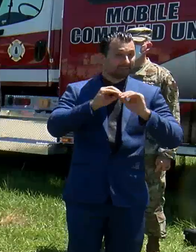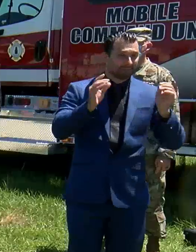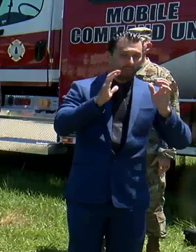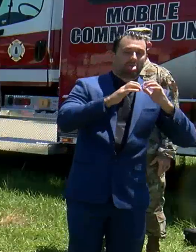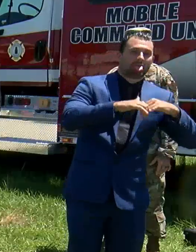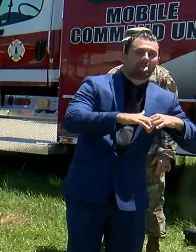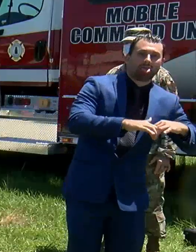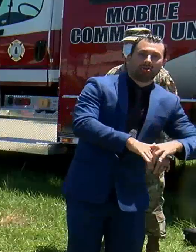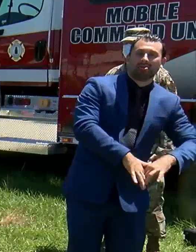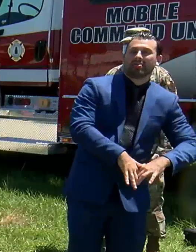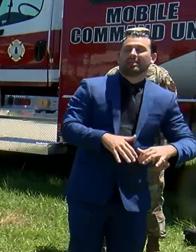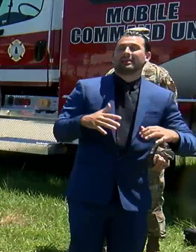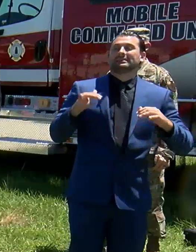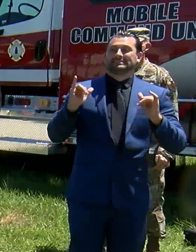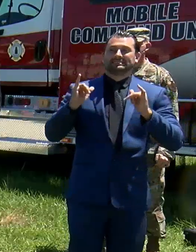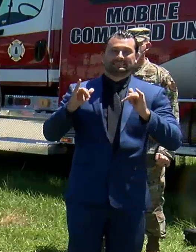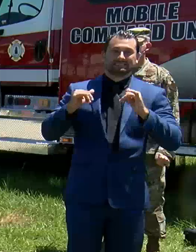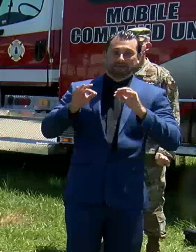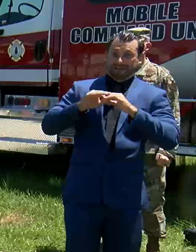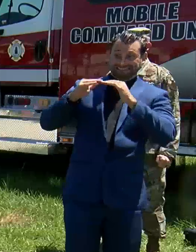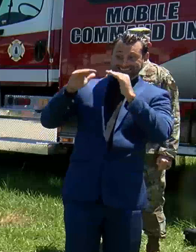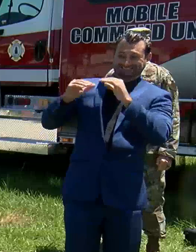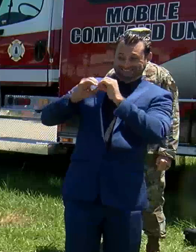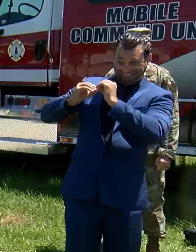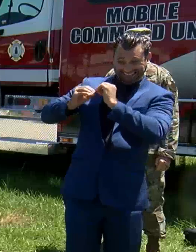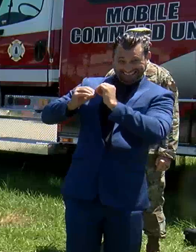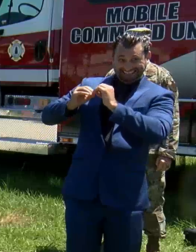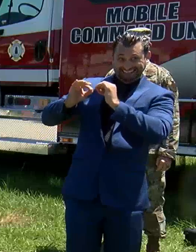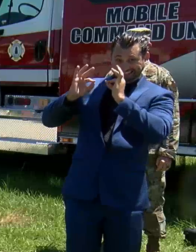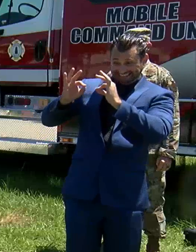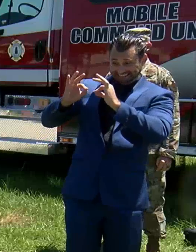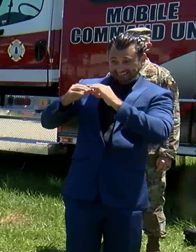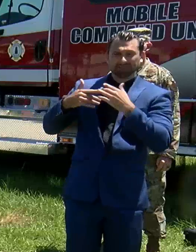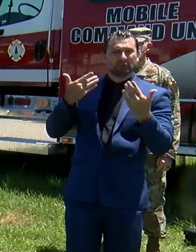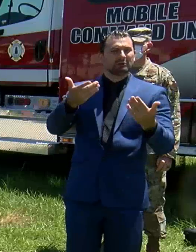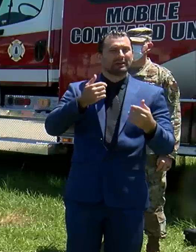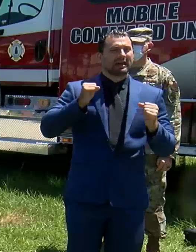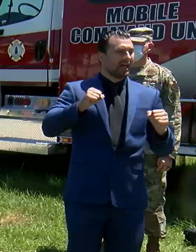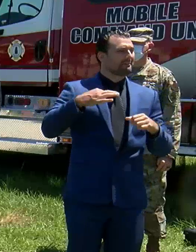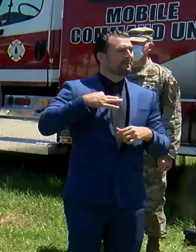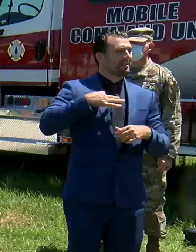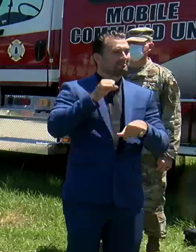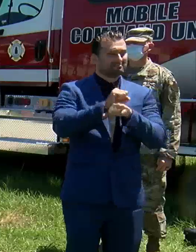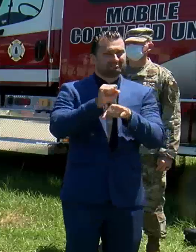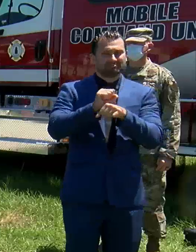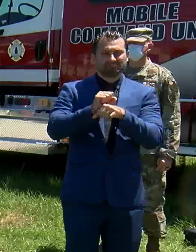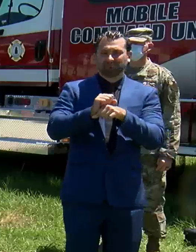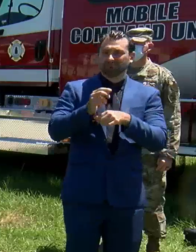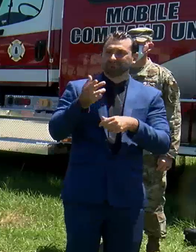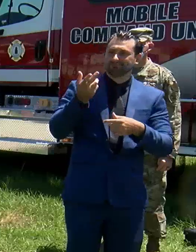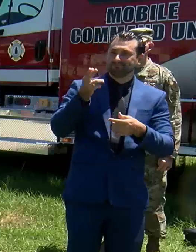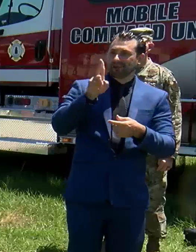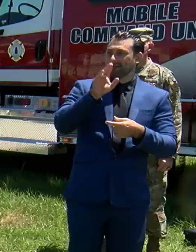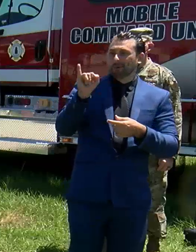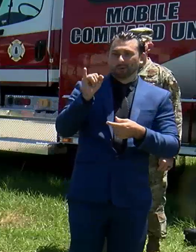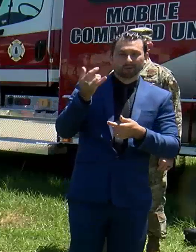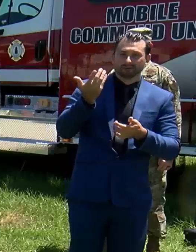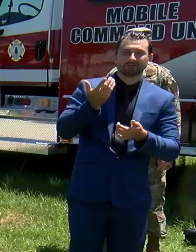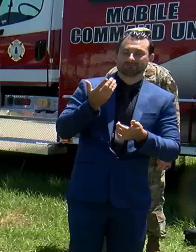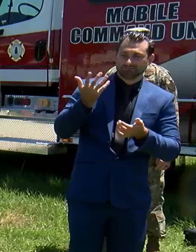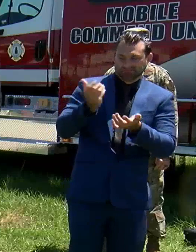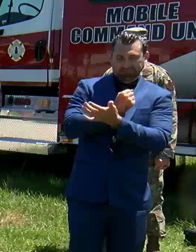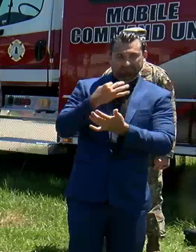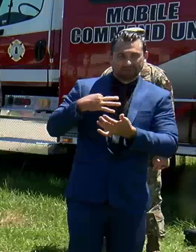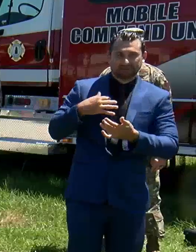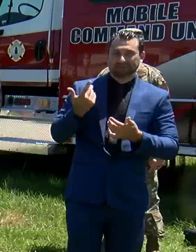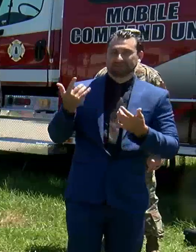in a written application, but it allows them to make changes because the system has really got flawed architecture. And by the